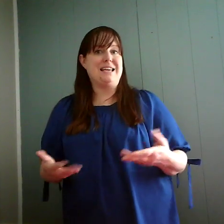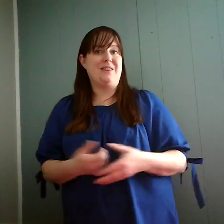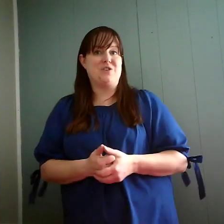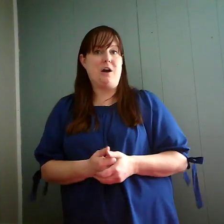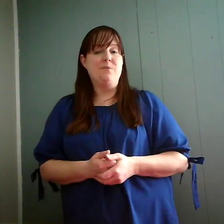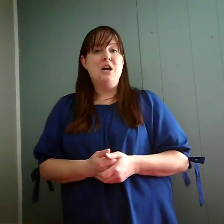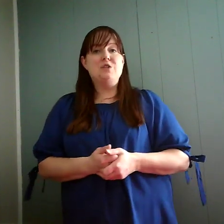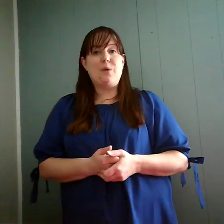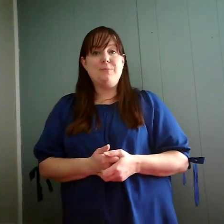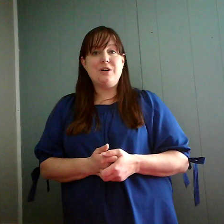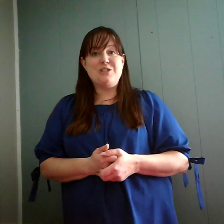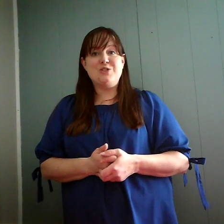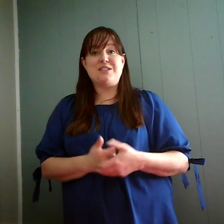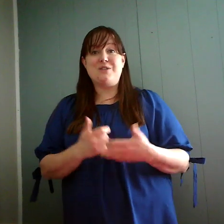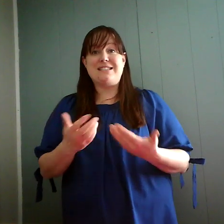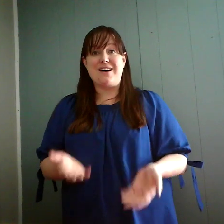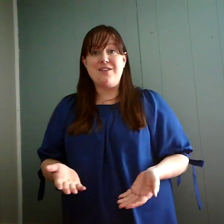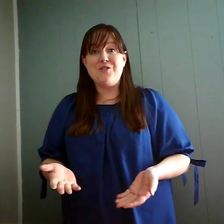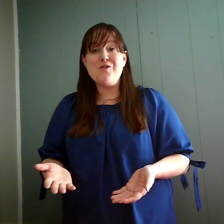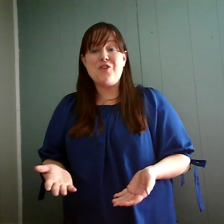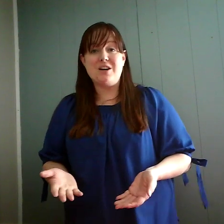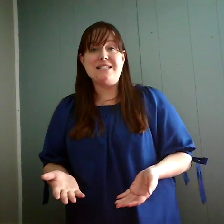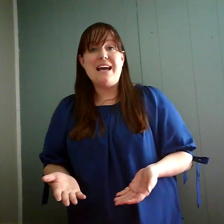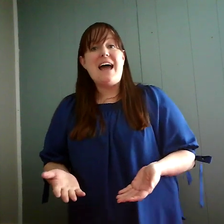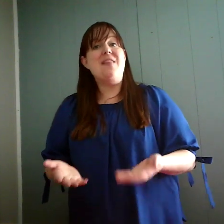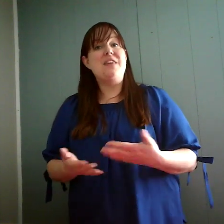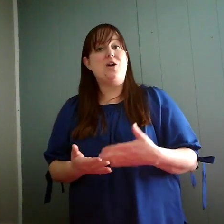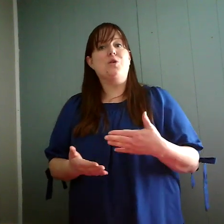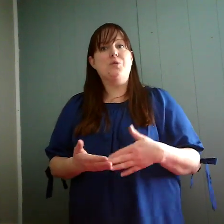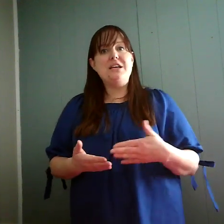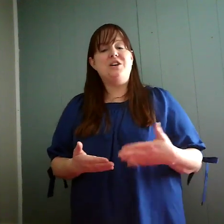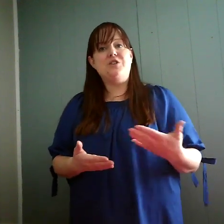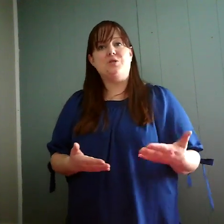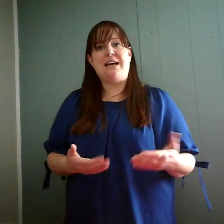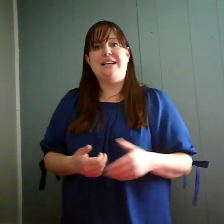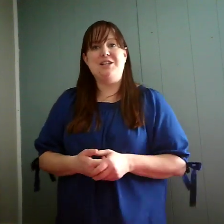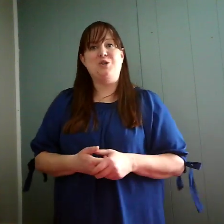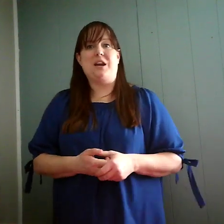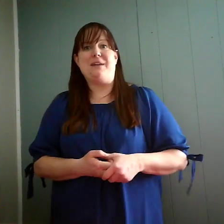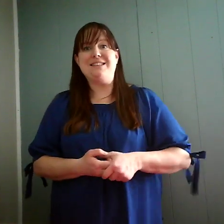the song. So what I'm going to do is I'm going to sign it for you first, and then I'll go through each individual sign and teach you what it means.